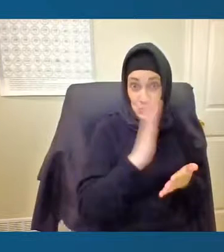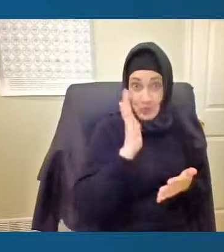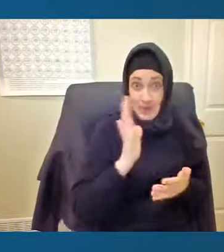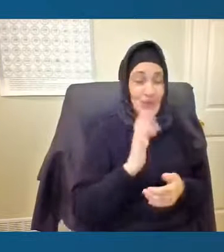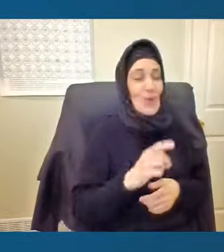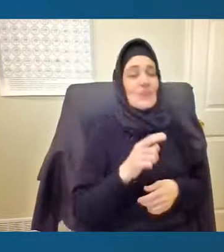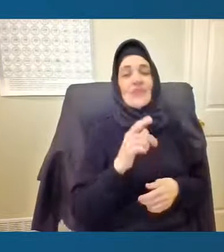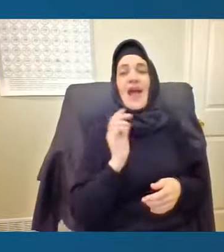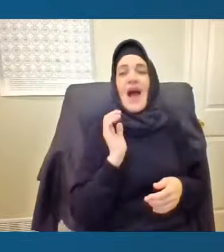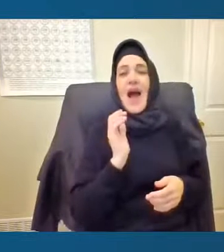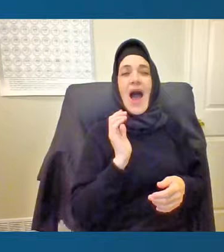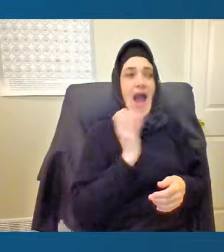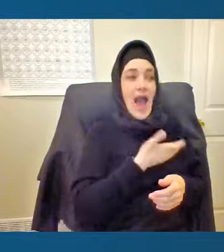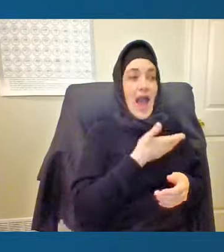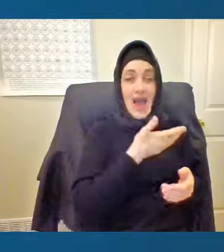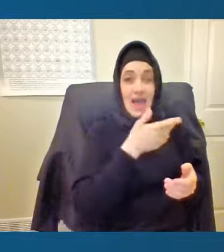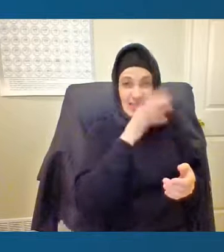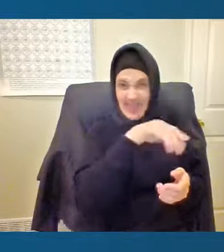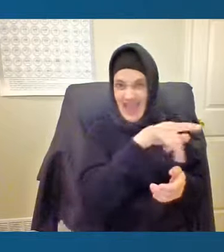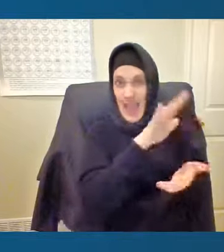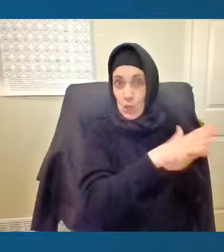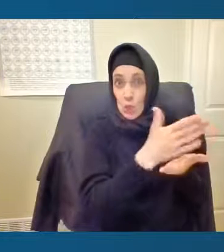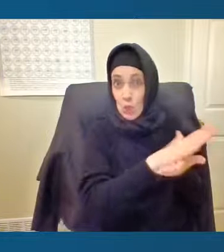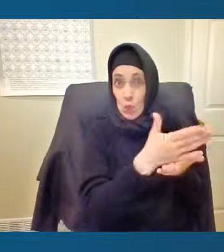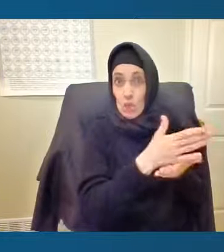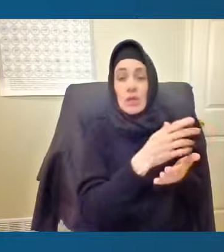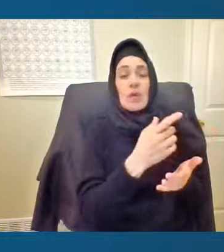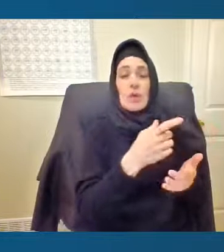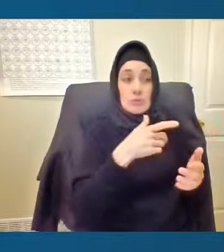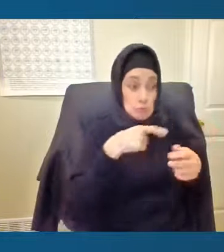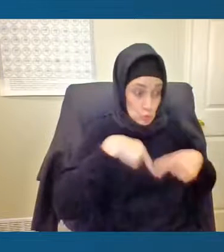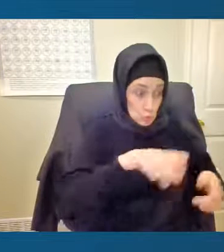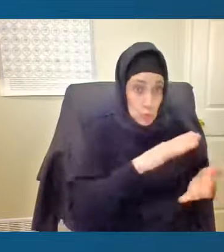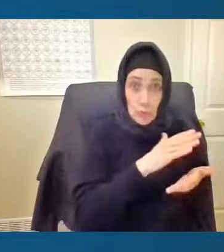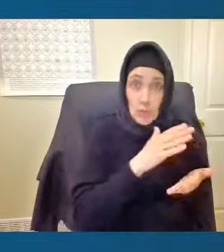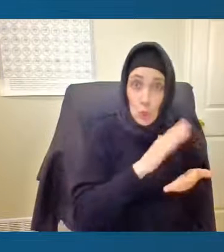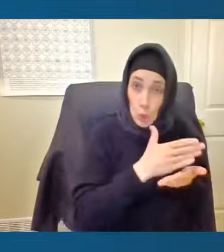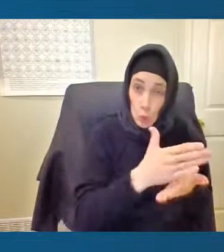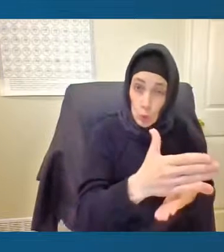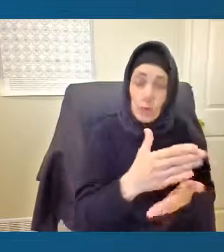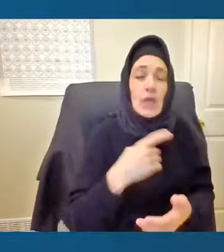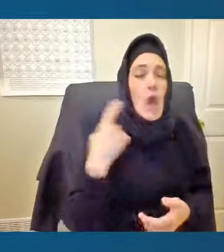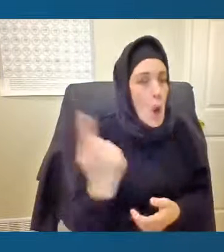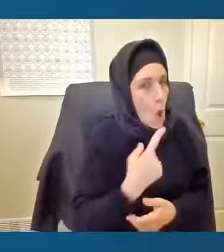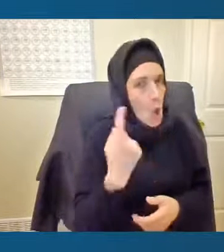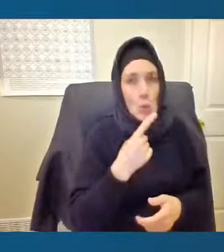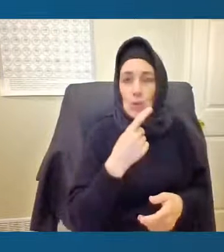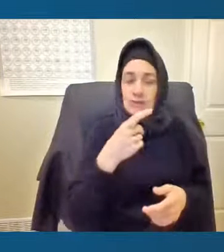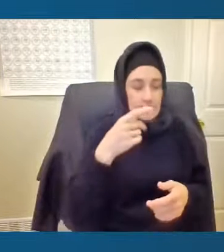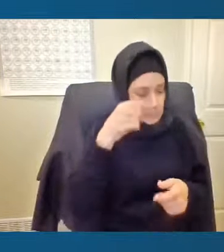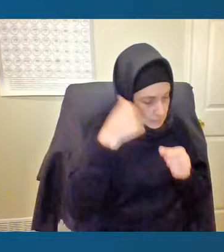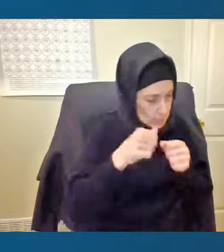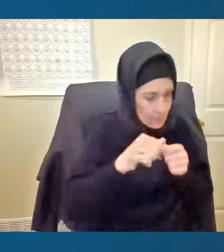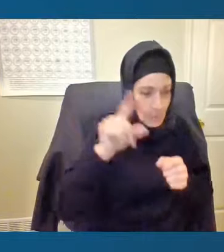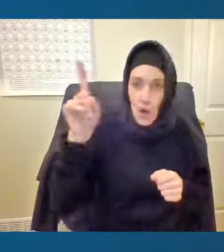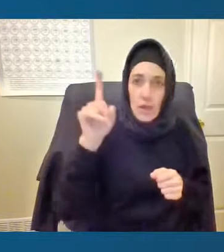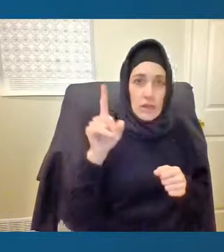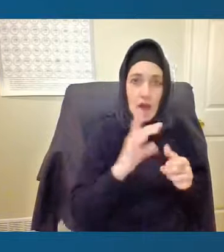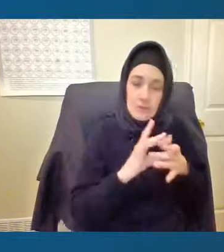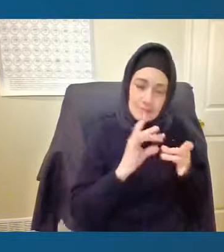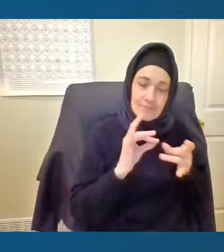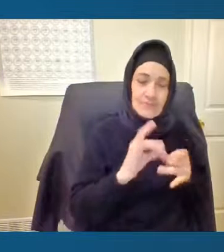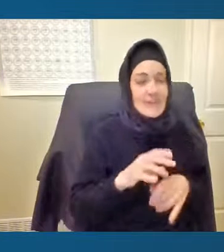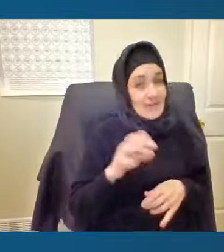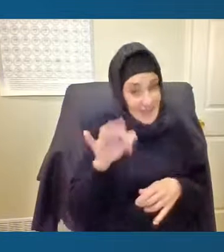man, he used to make the whole meal. He was remembering Allah the whole time. Blessed food, man. Blessed. Tayyib,